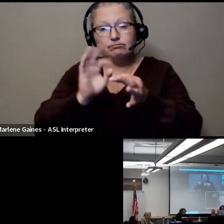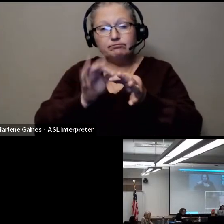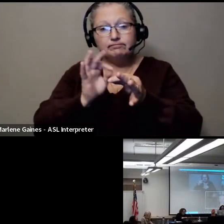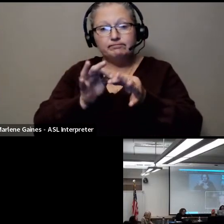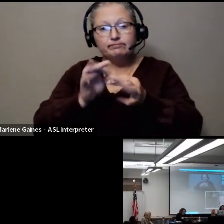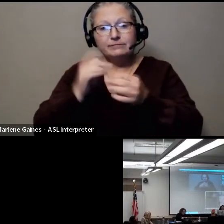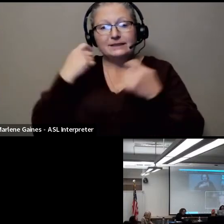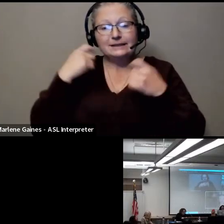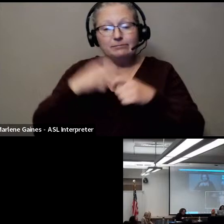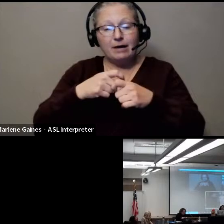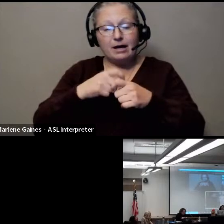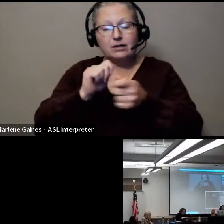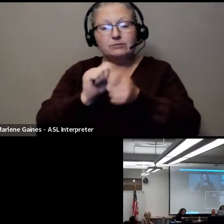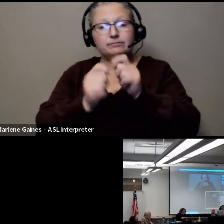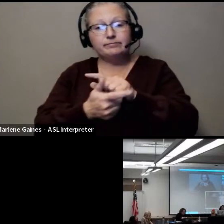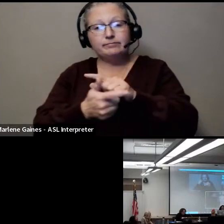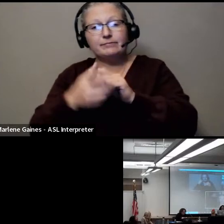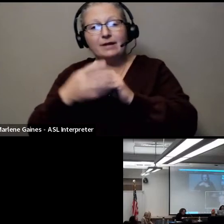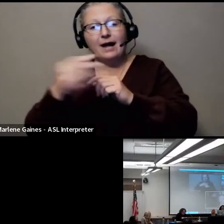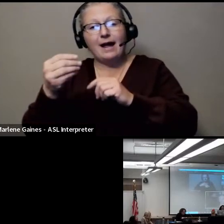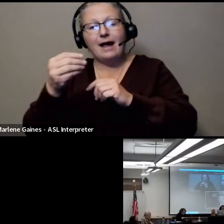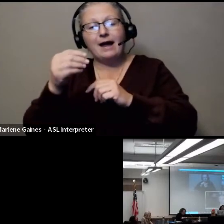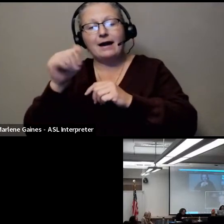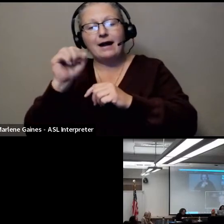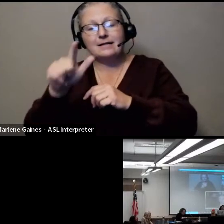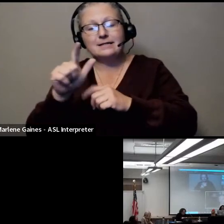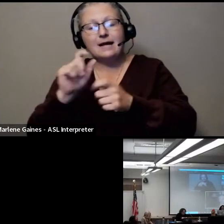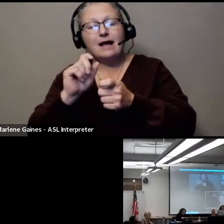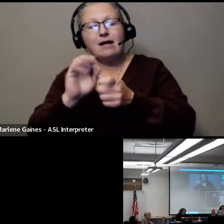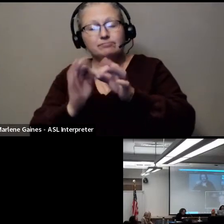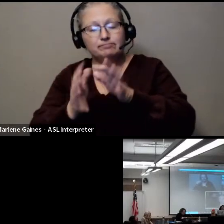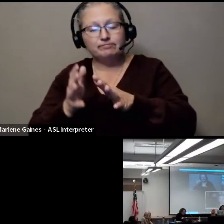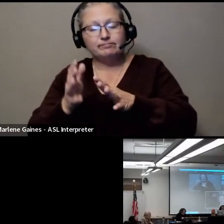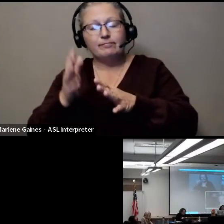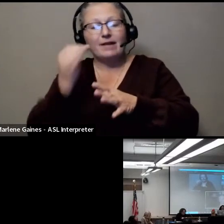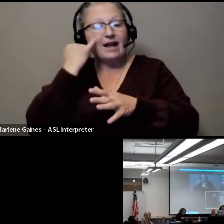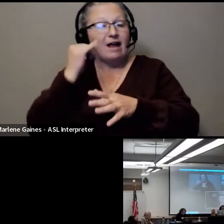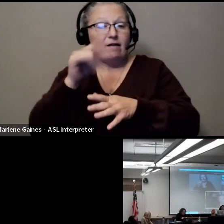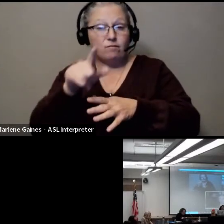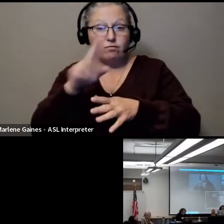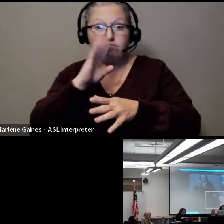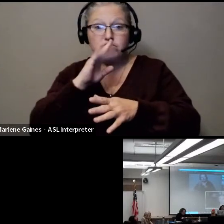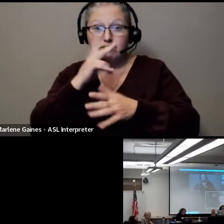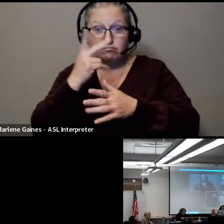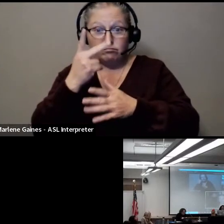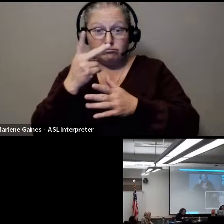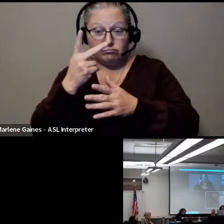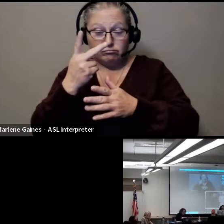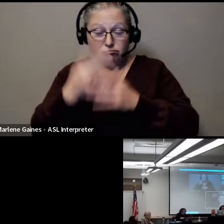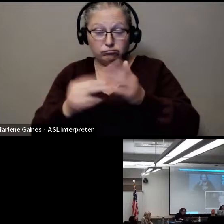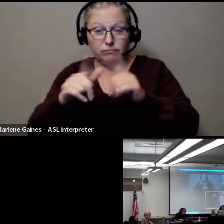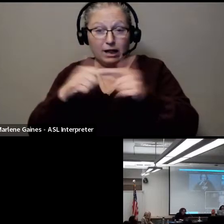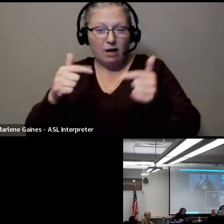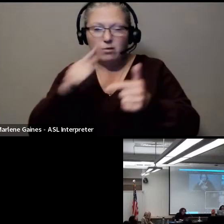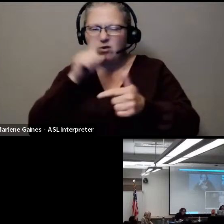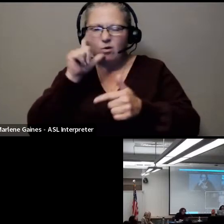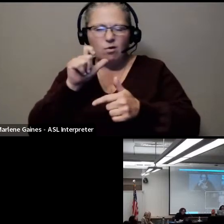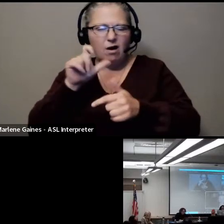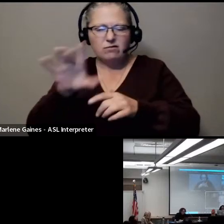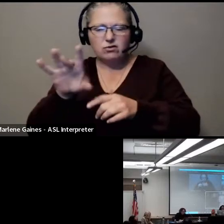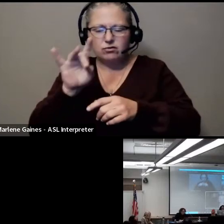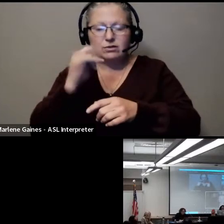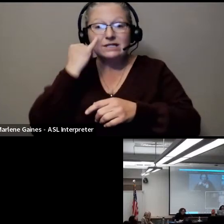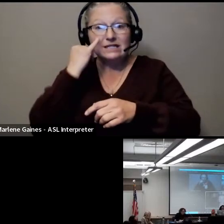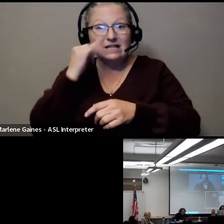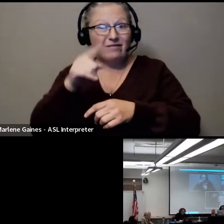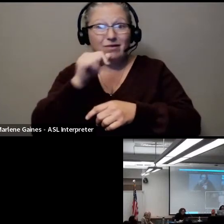into Spanish and American Sign Language. If you're bilingual, you don't have to click anything. But if you're not bilingual, you're using